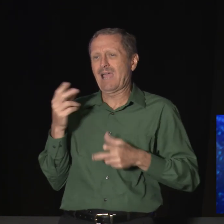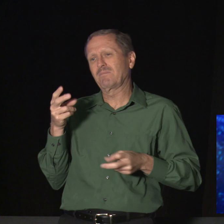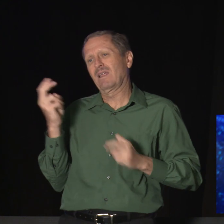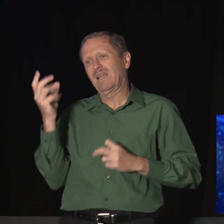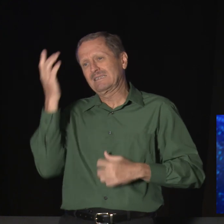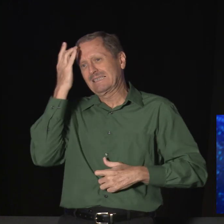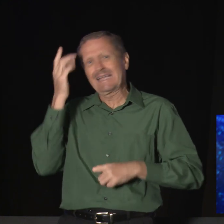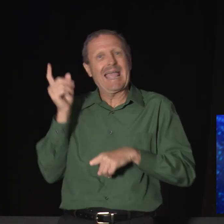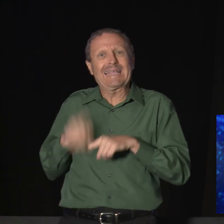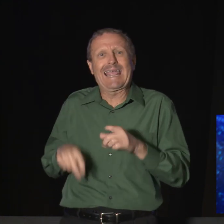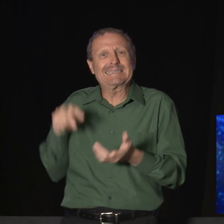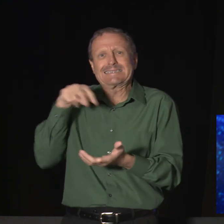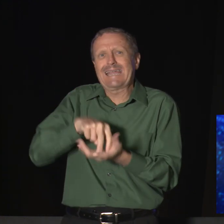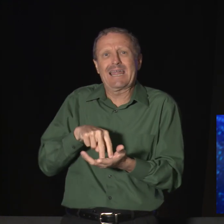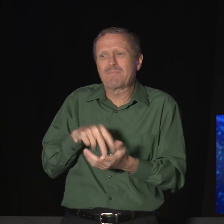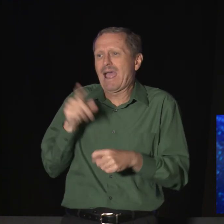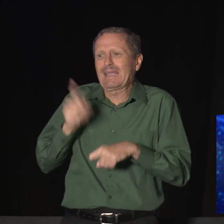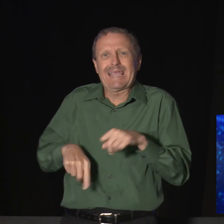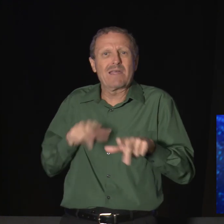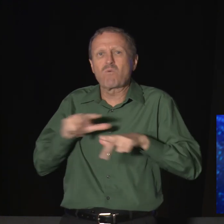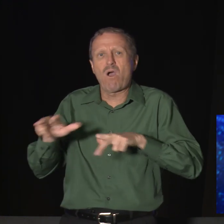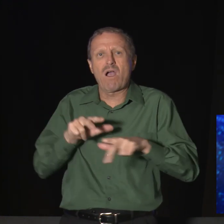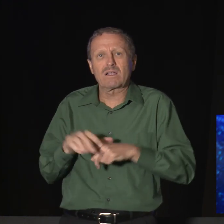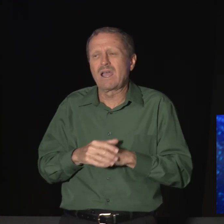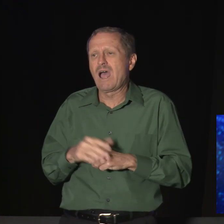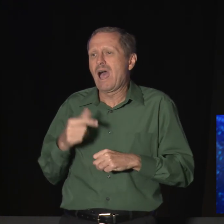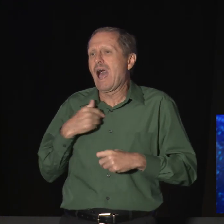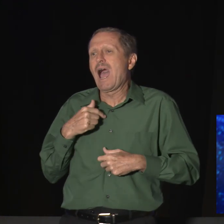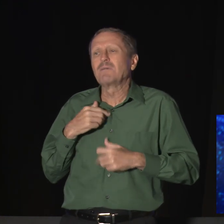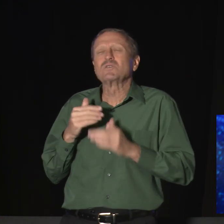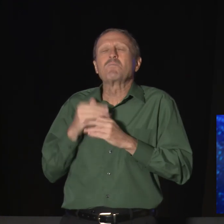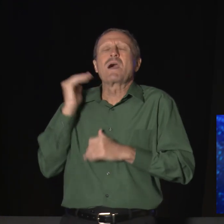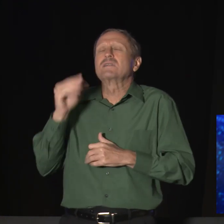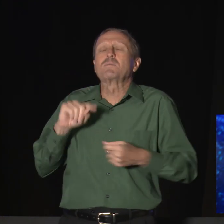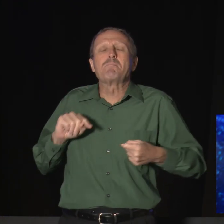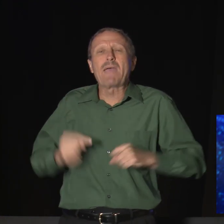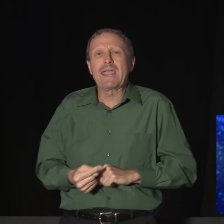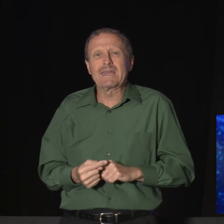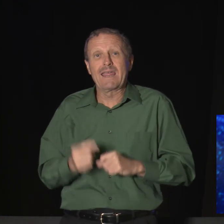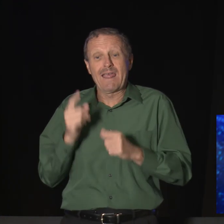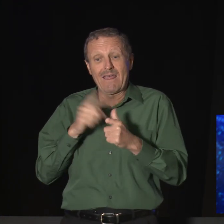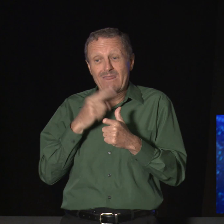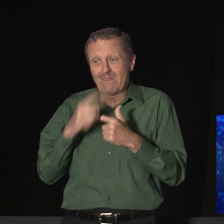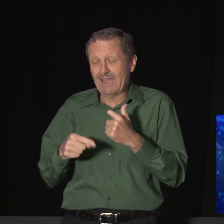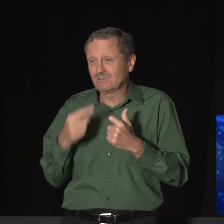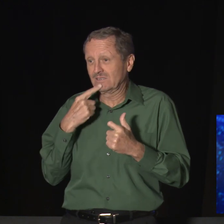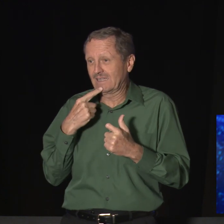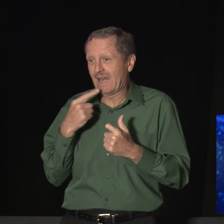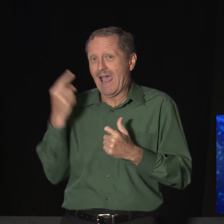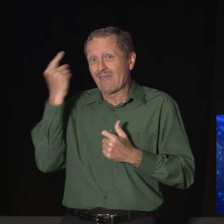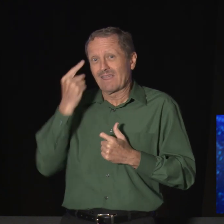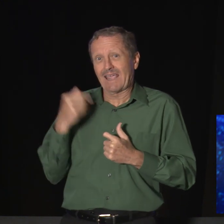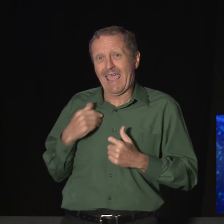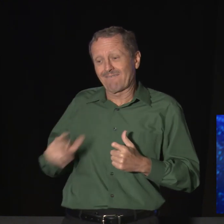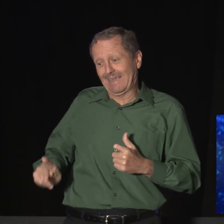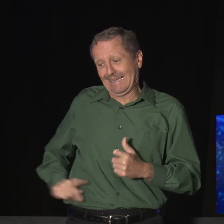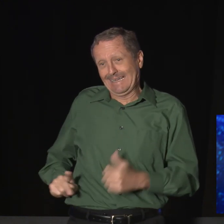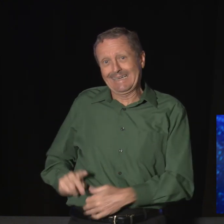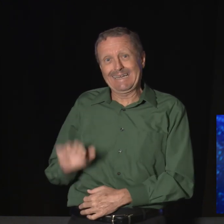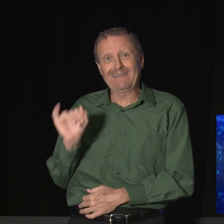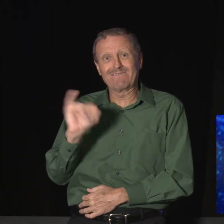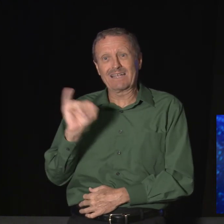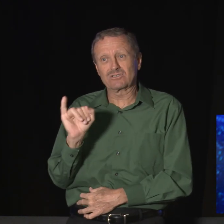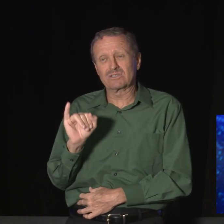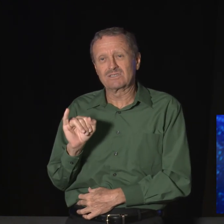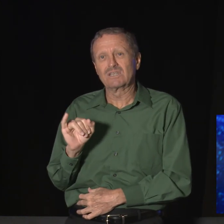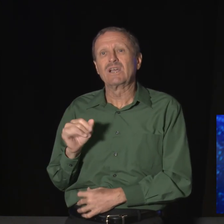can't stand up. I can't walk. I am in so much pain. And then she said, I think I have a kidney infection.